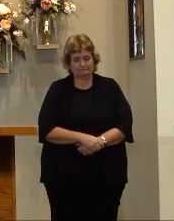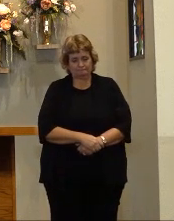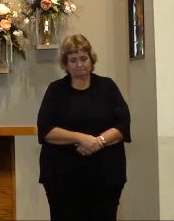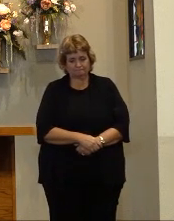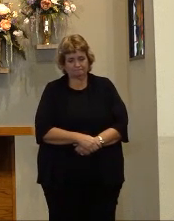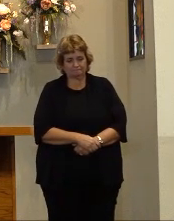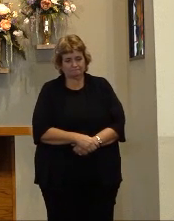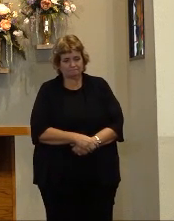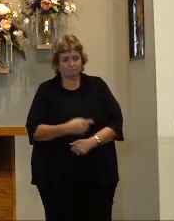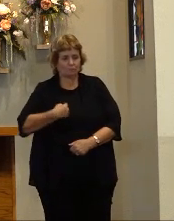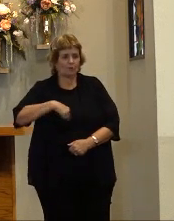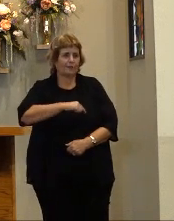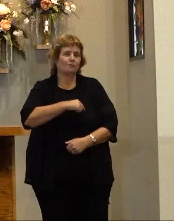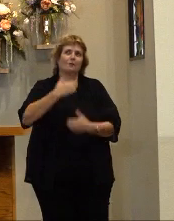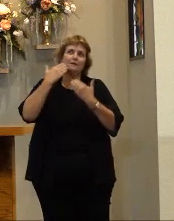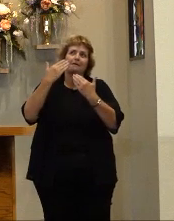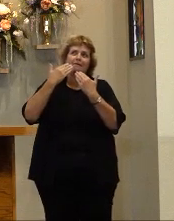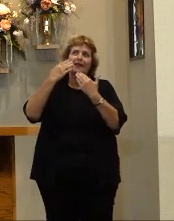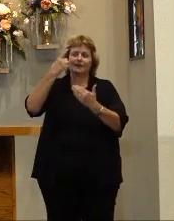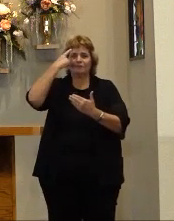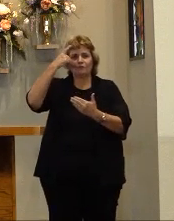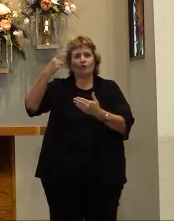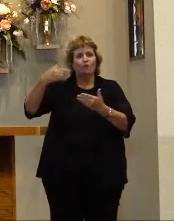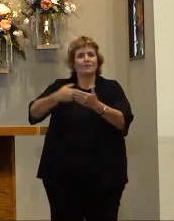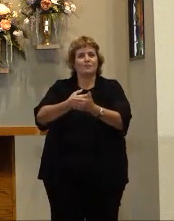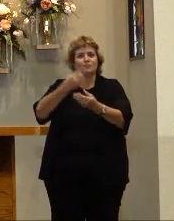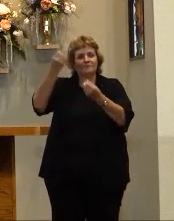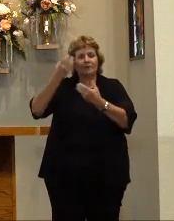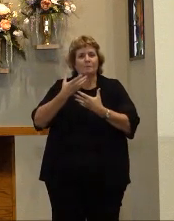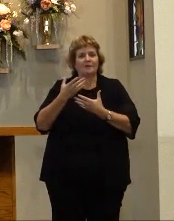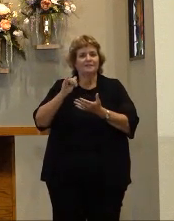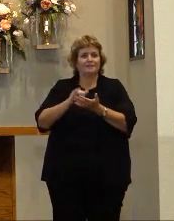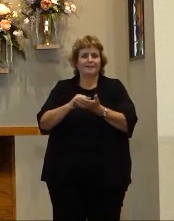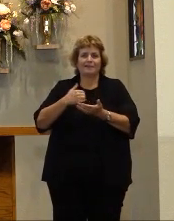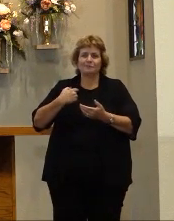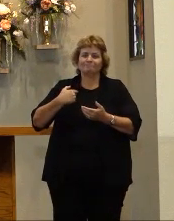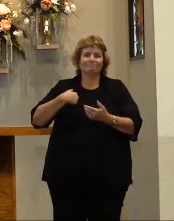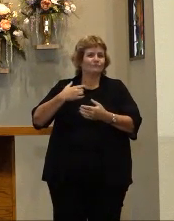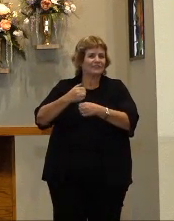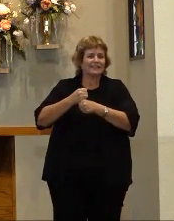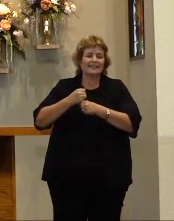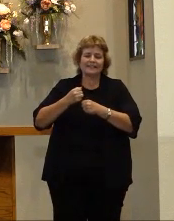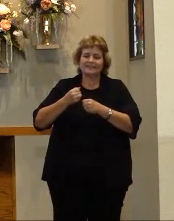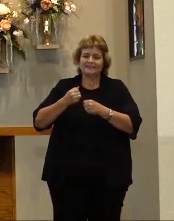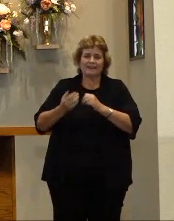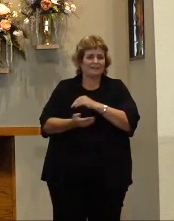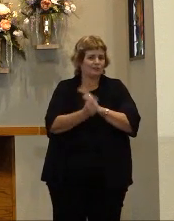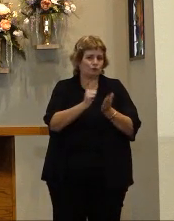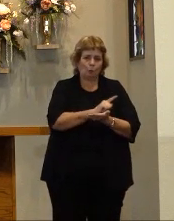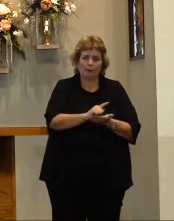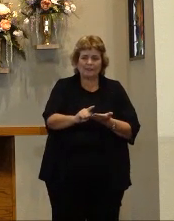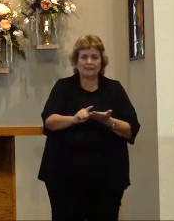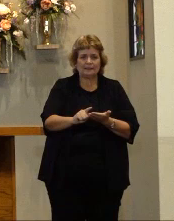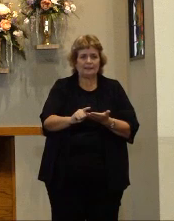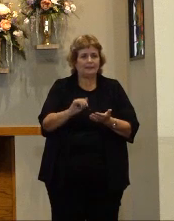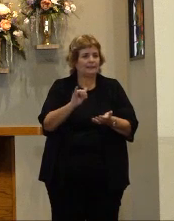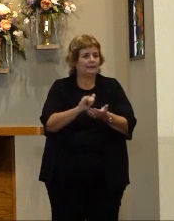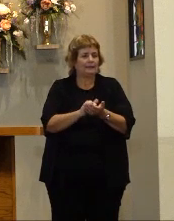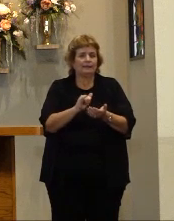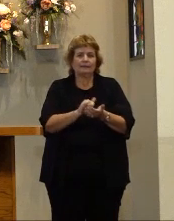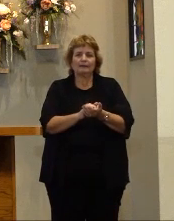are grateful for the news that we continue to receive this week, that trends are growing